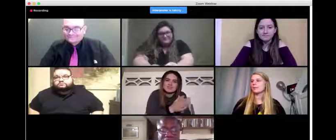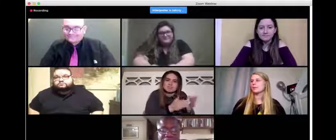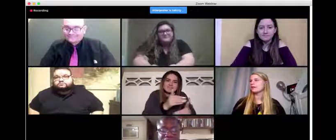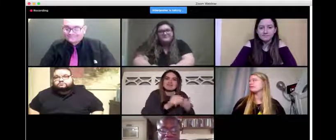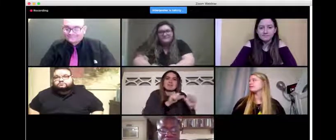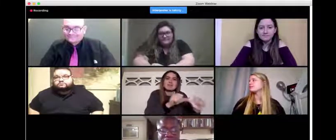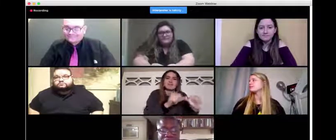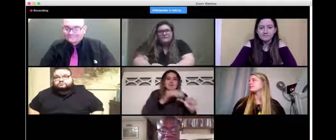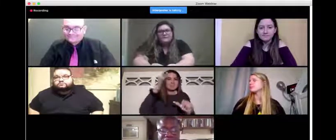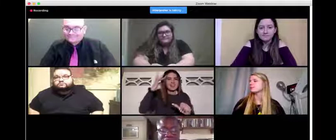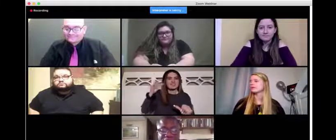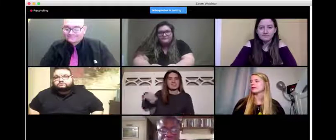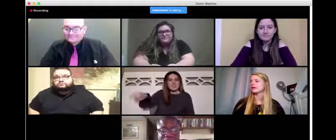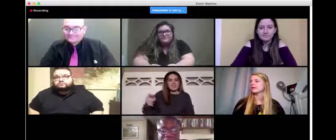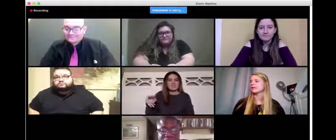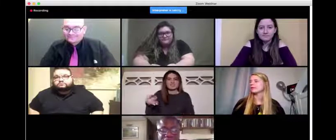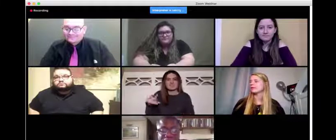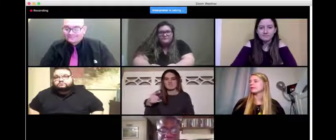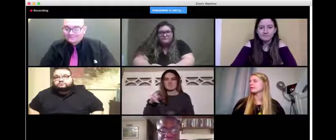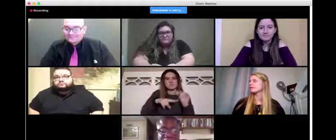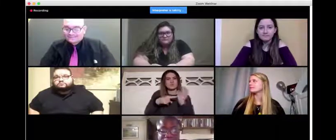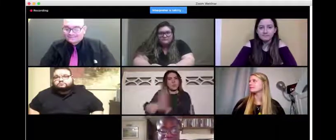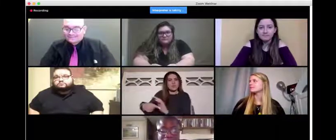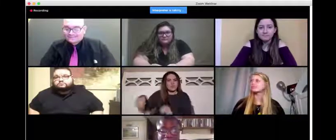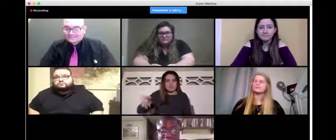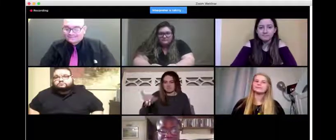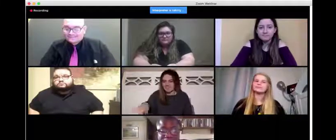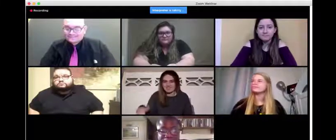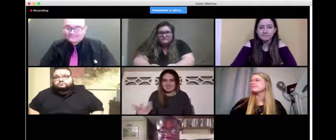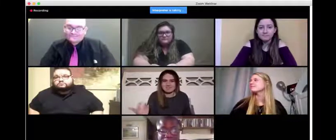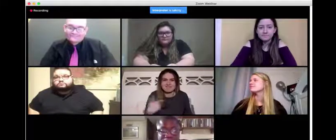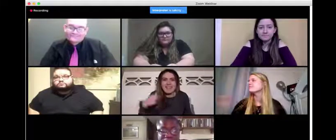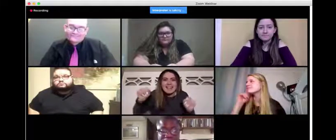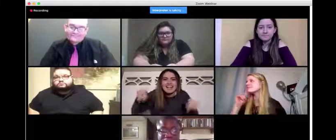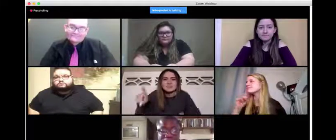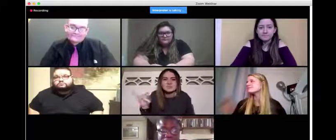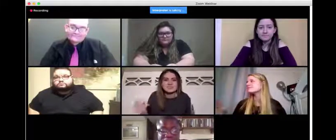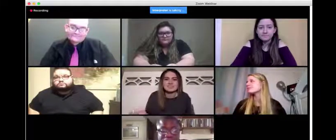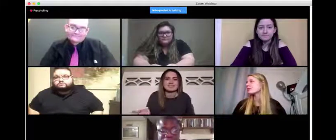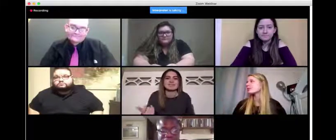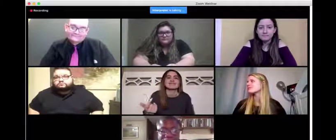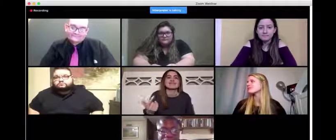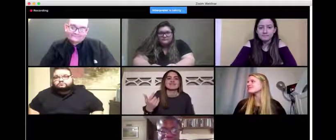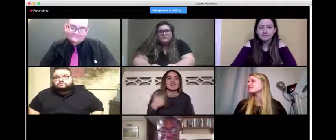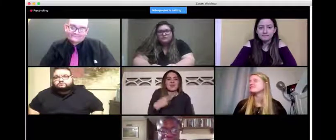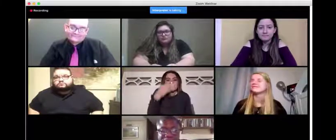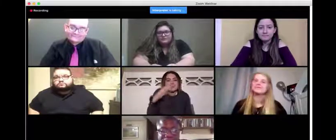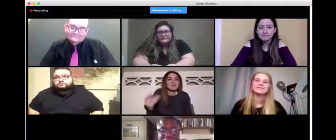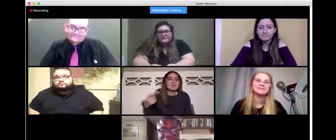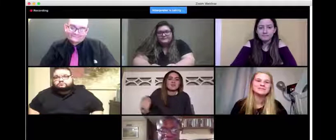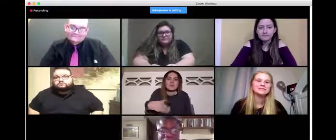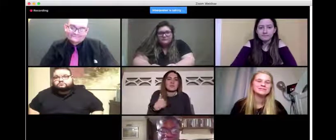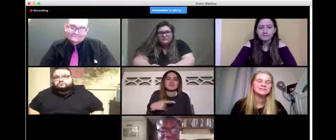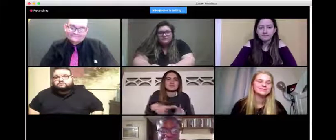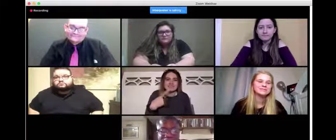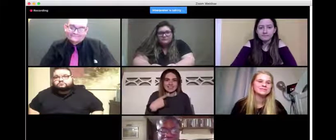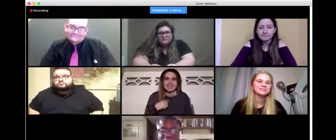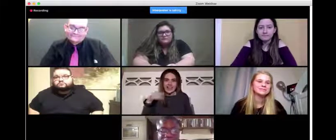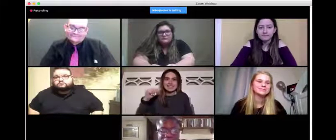show you, I can do anything. I don't care what people will say about me. I can do it, whatever I want. And so I just want to show them. That's